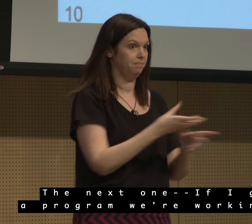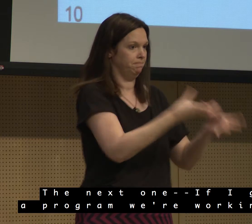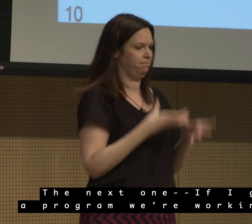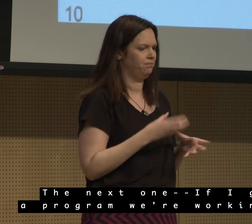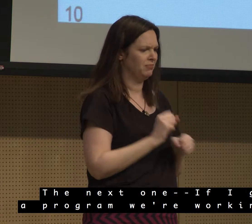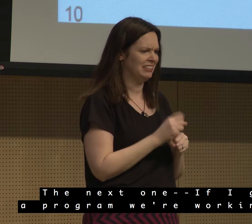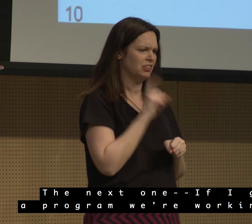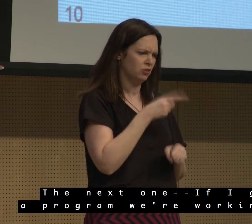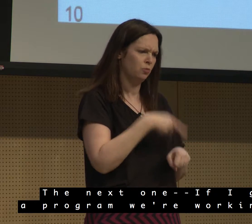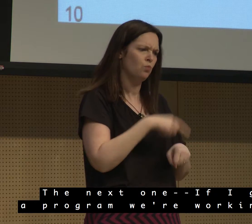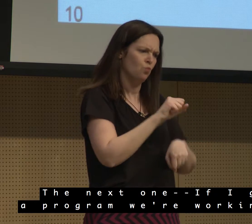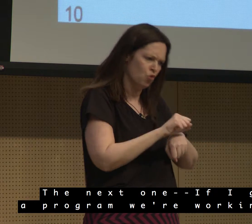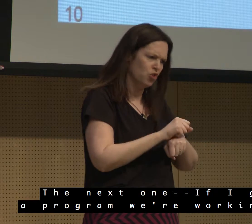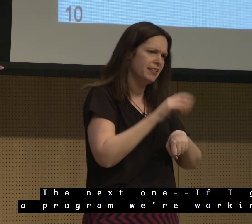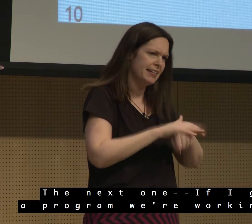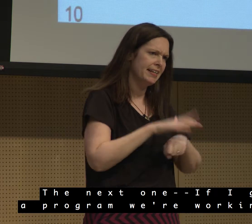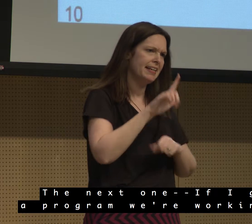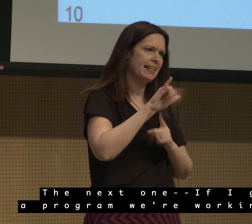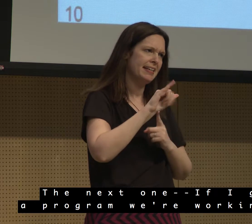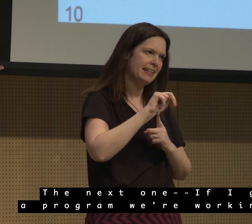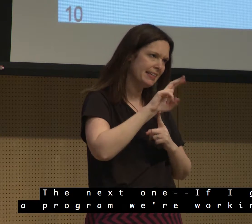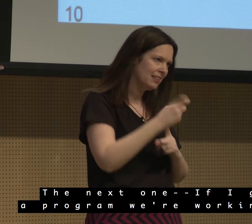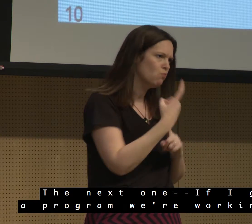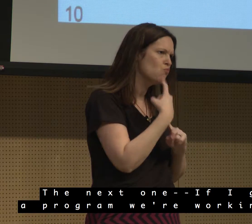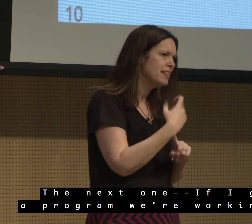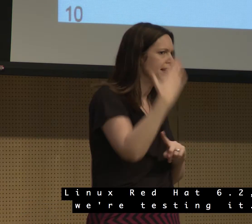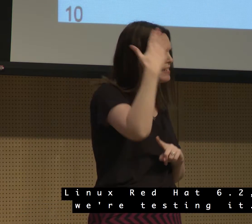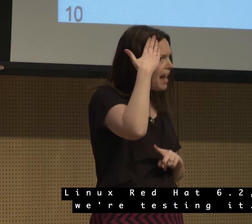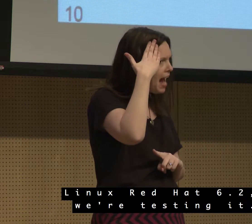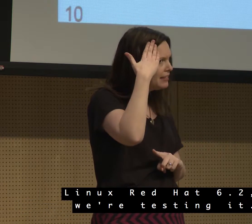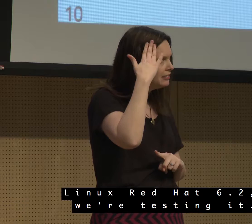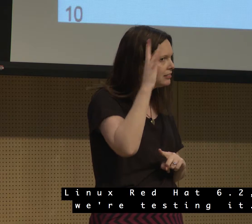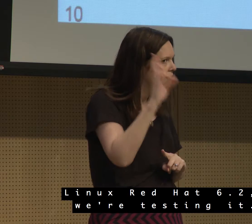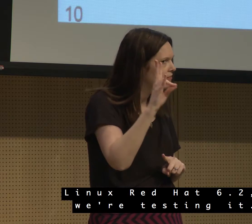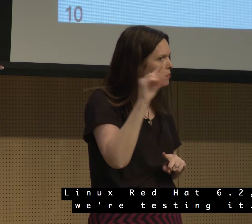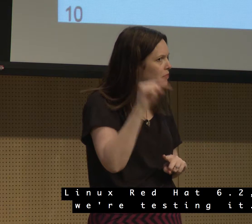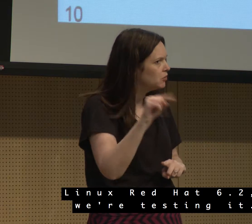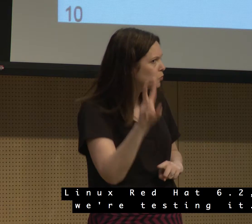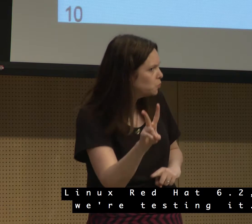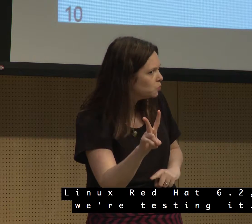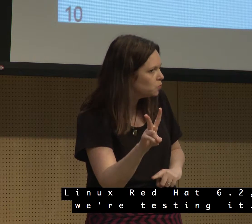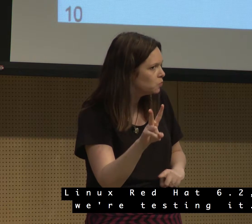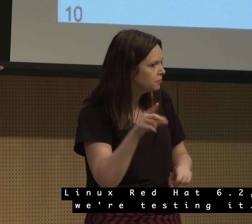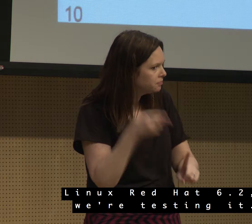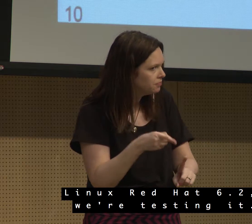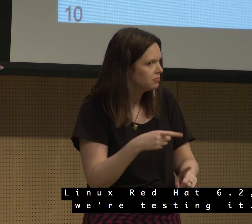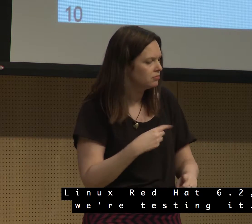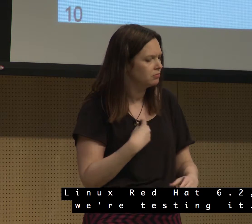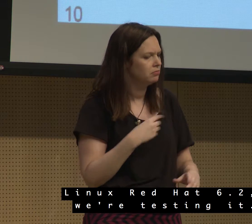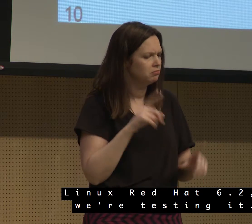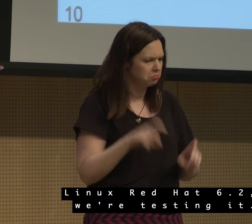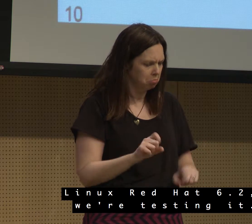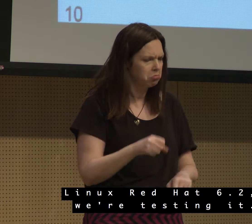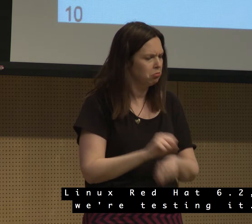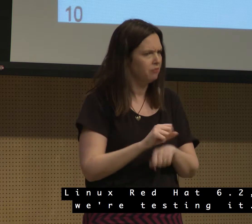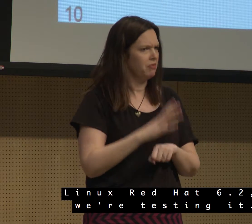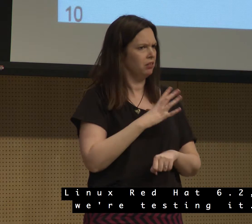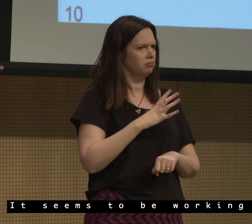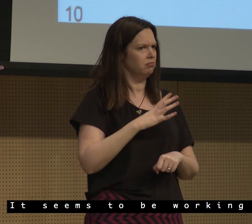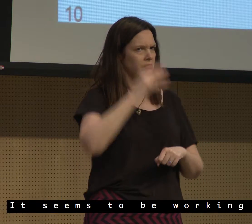The next one, if I get a program, we're working on Linux, Red Hat, 6.2. We're testing it.